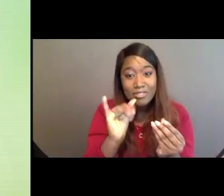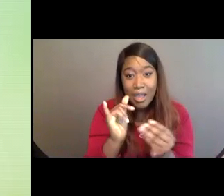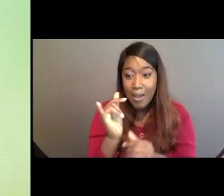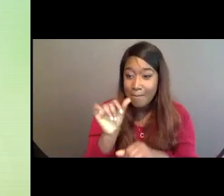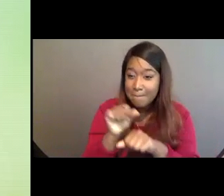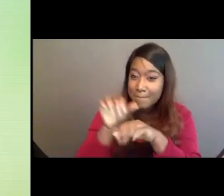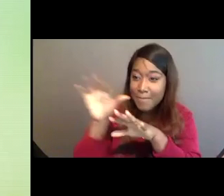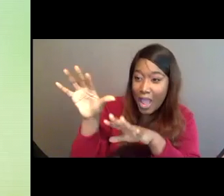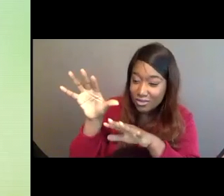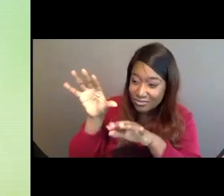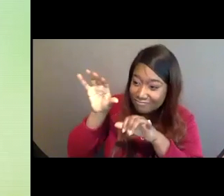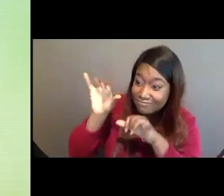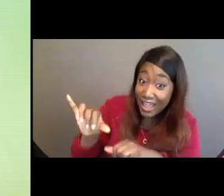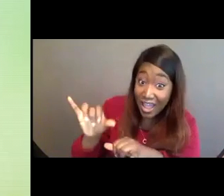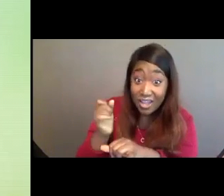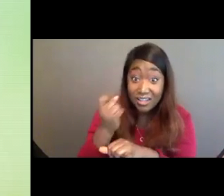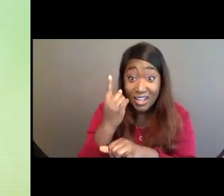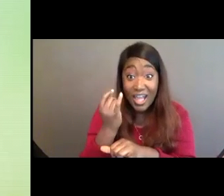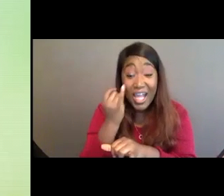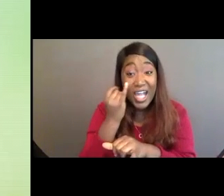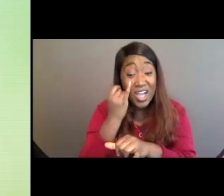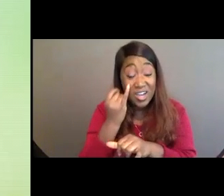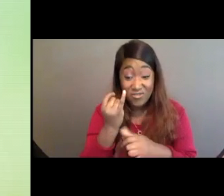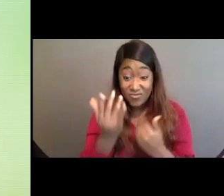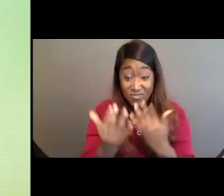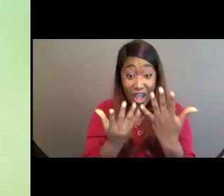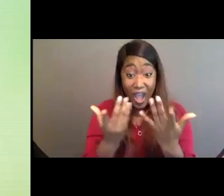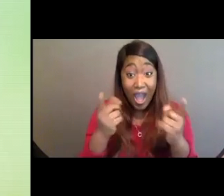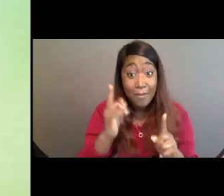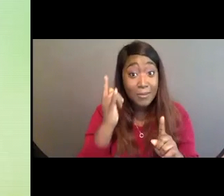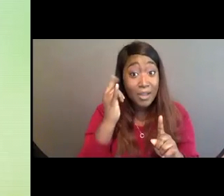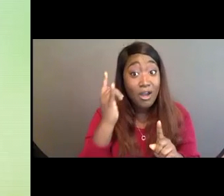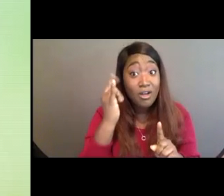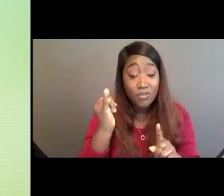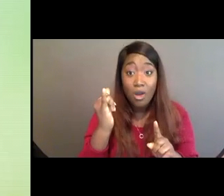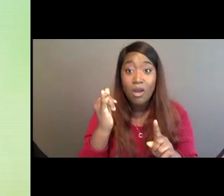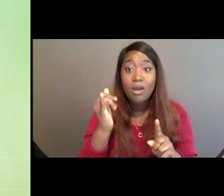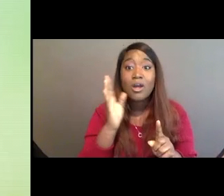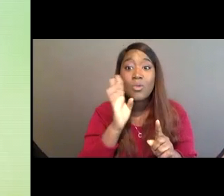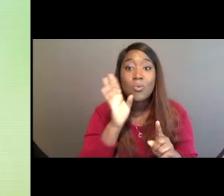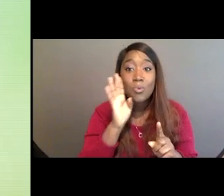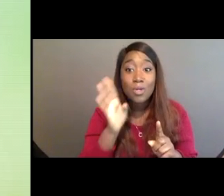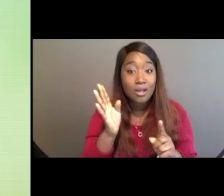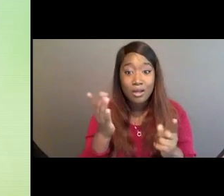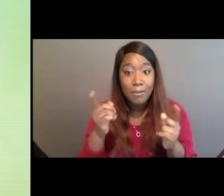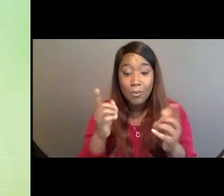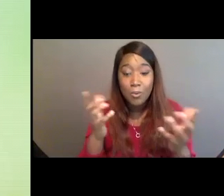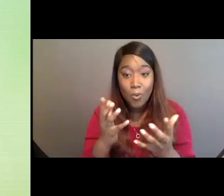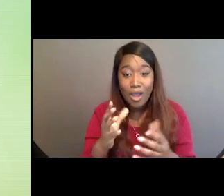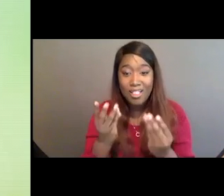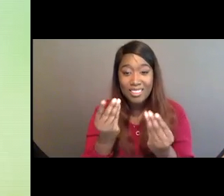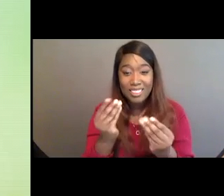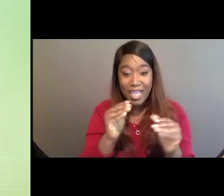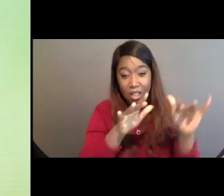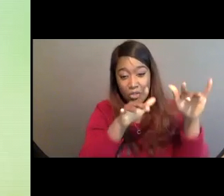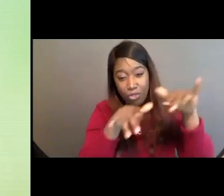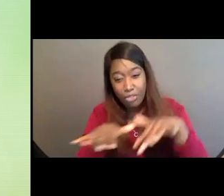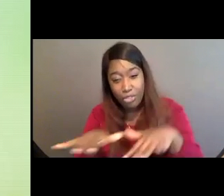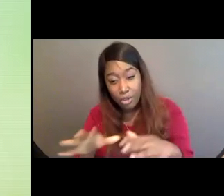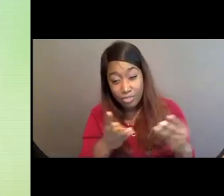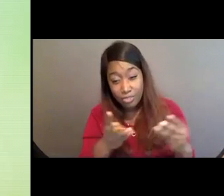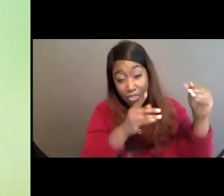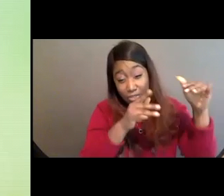California and it rains, we then have landslides because the wood can actually no longer contain the earth, right? The earth actually sort